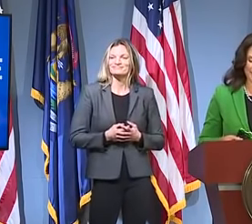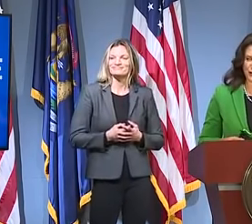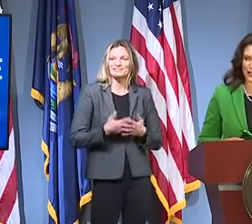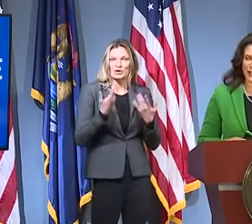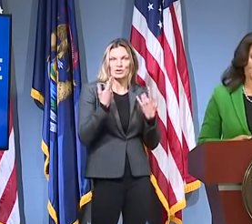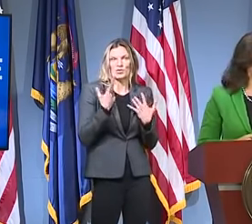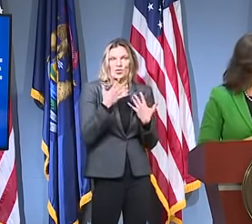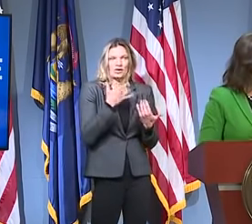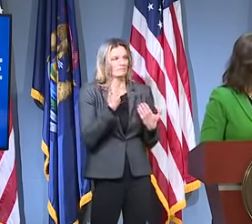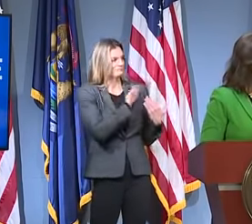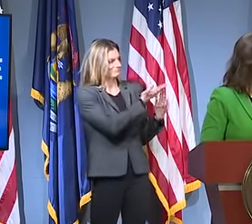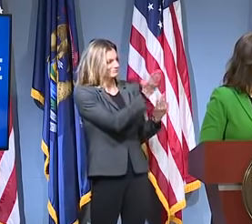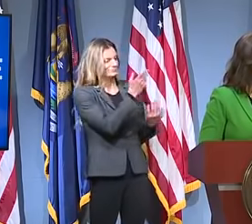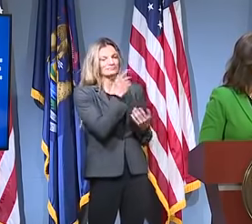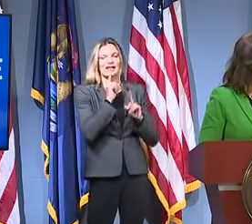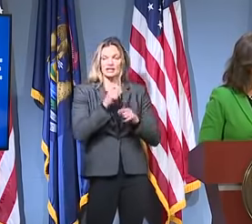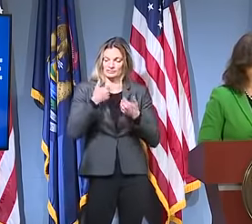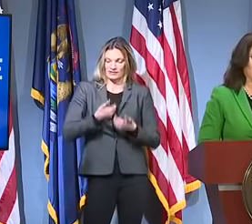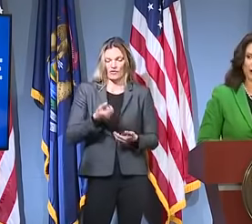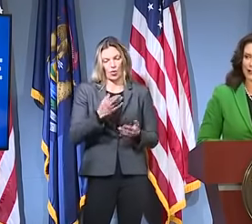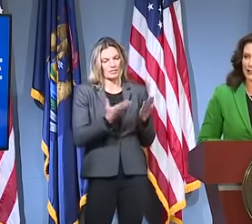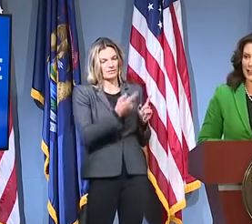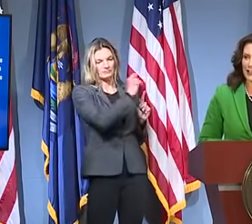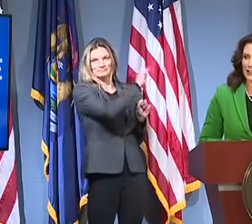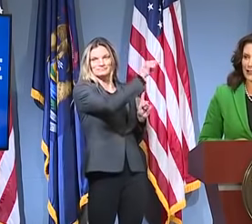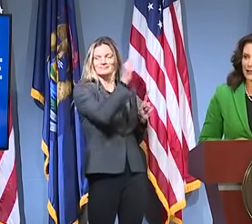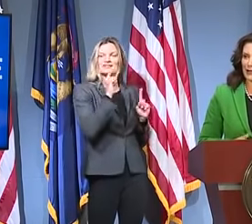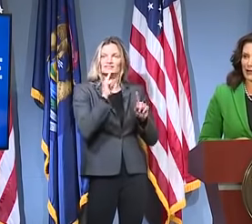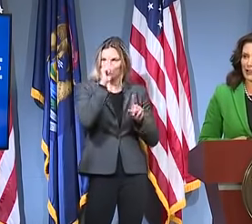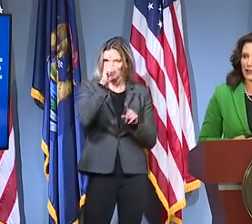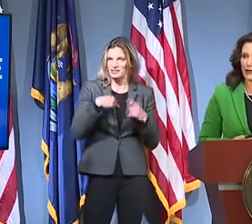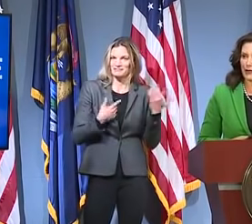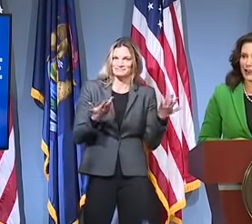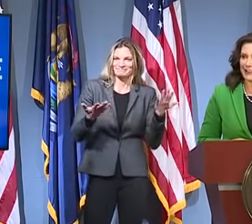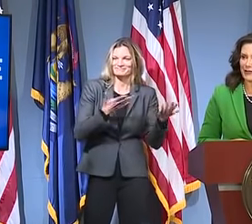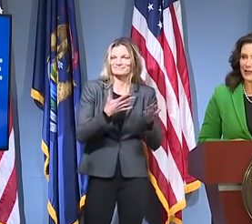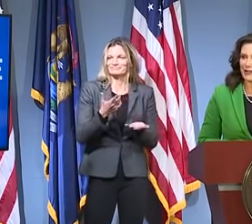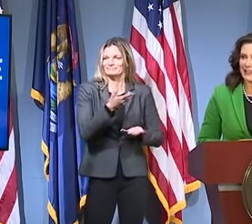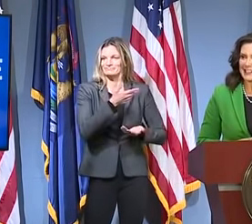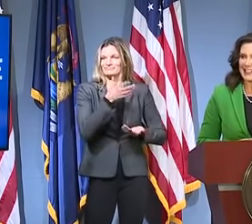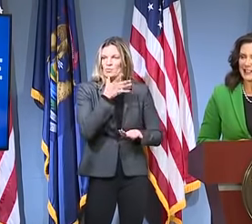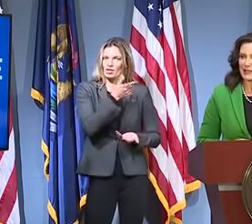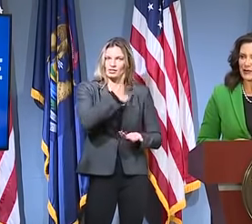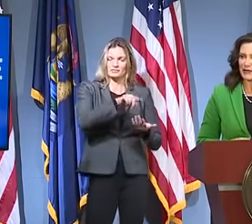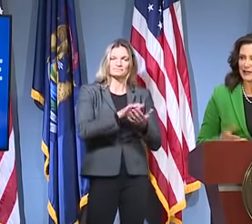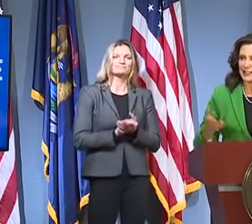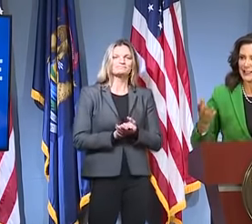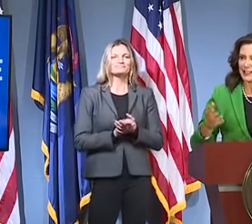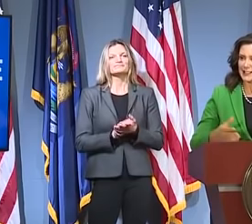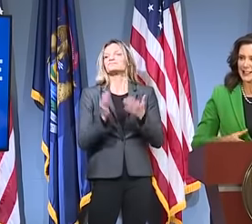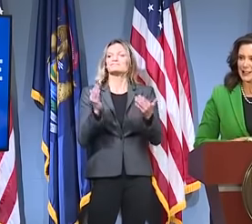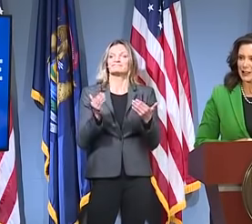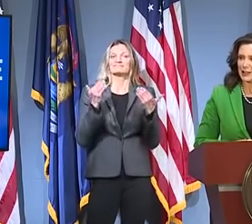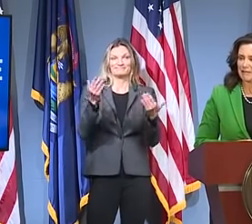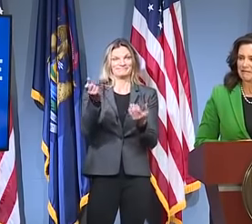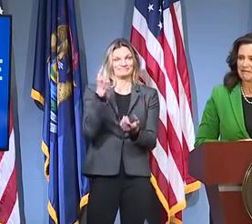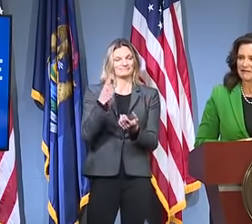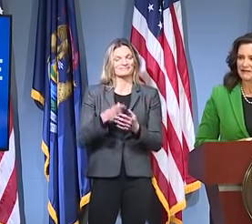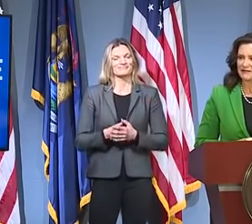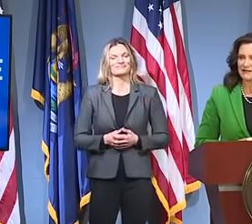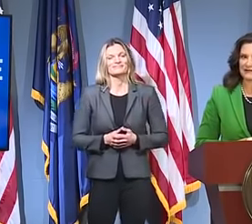or Dr. J or Director Gordon or the Lieutenant Governor will jump in when it makes sense. So let's get